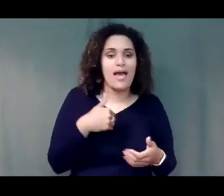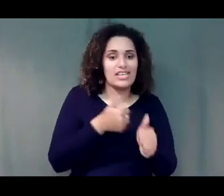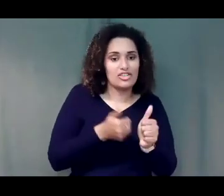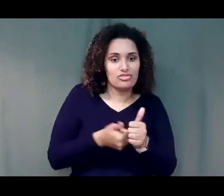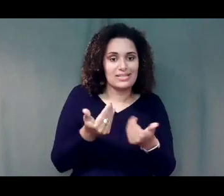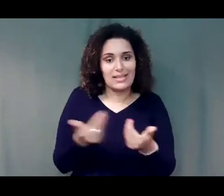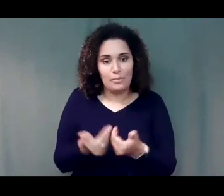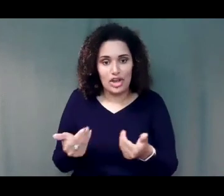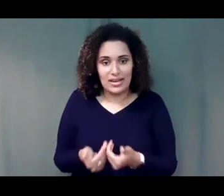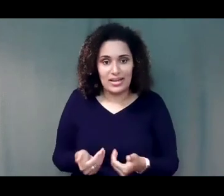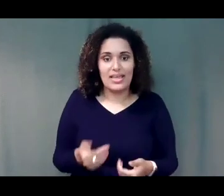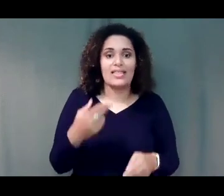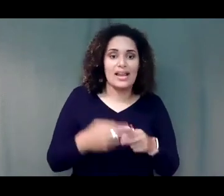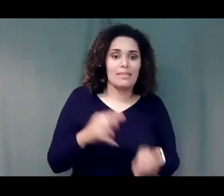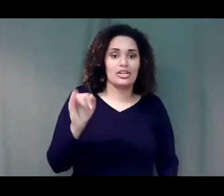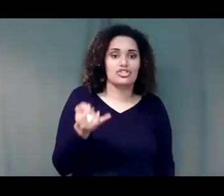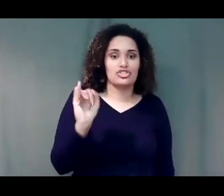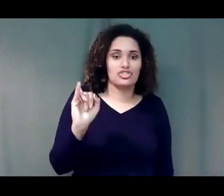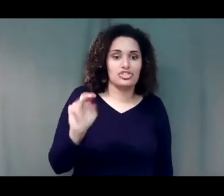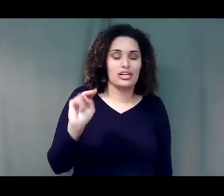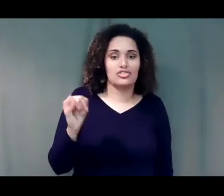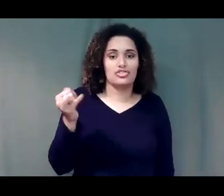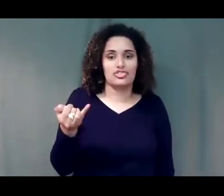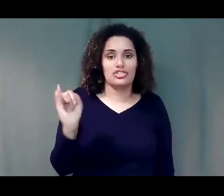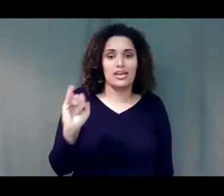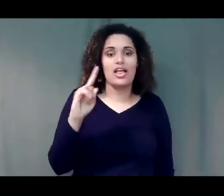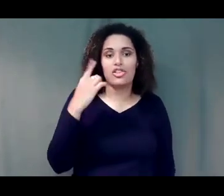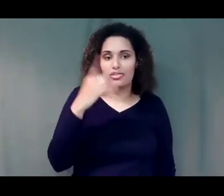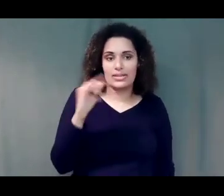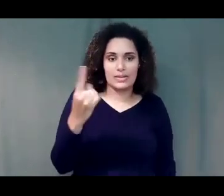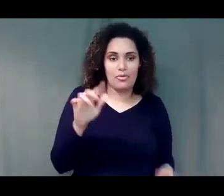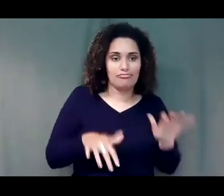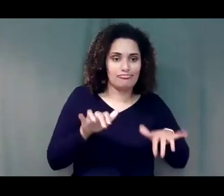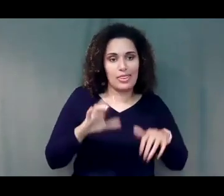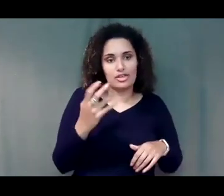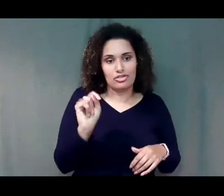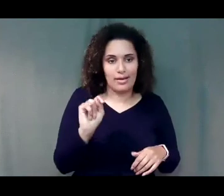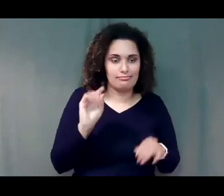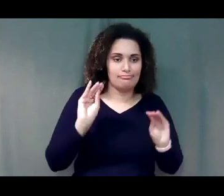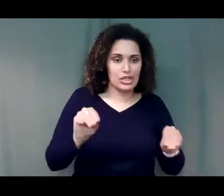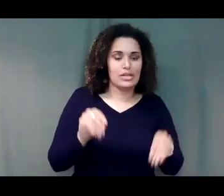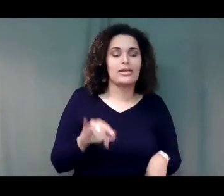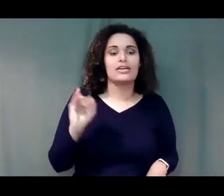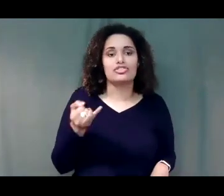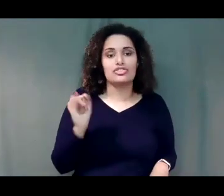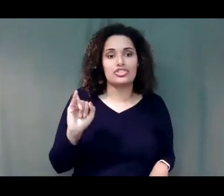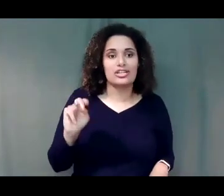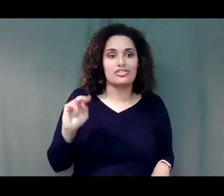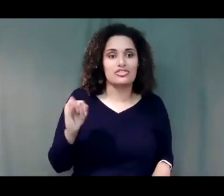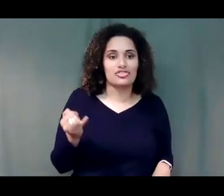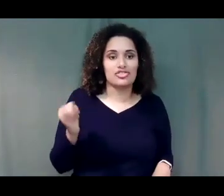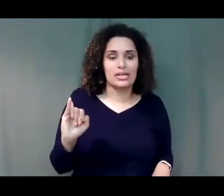The name is Gingy, I guess. Yeah, looks like somebody just put that up there. So it's Gingy chocolates. The pairings are super fun.